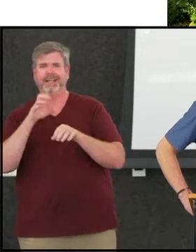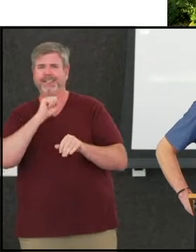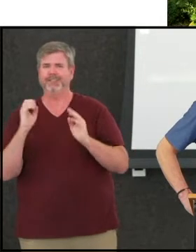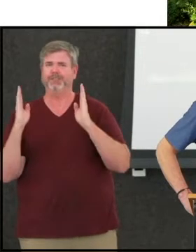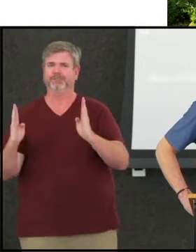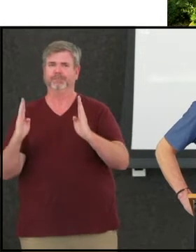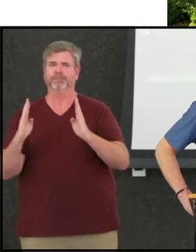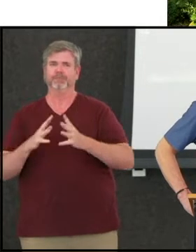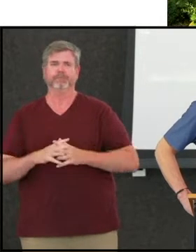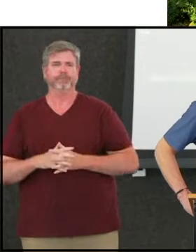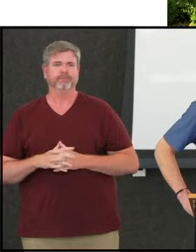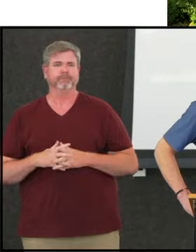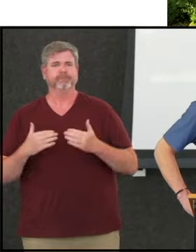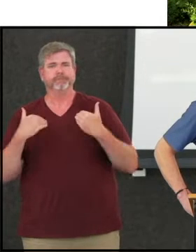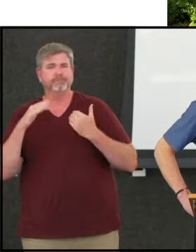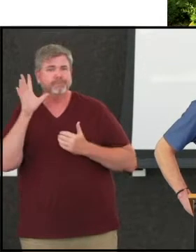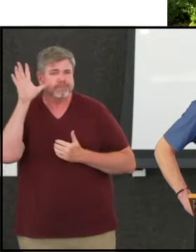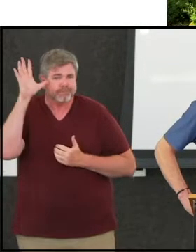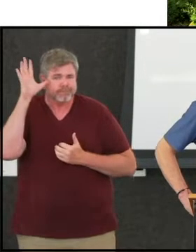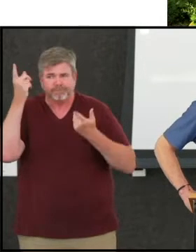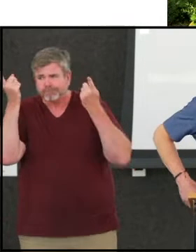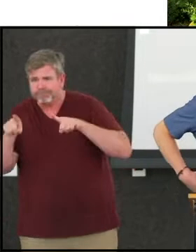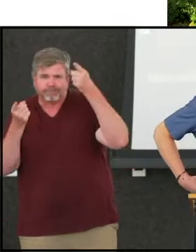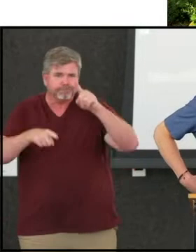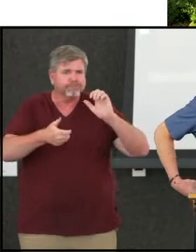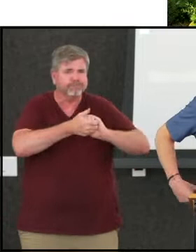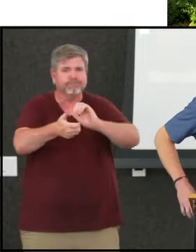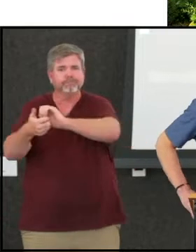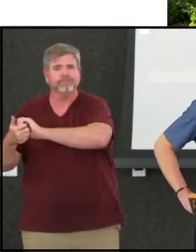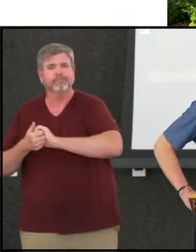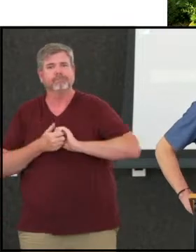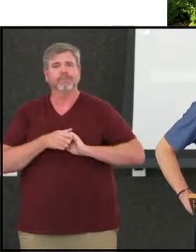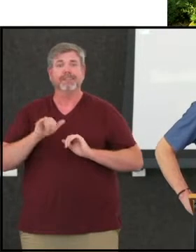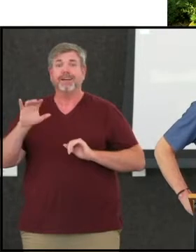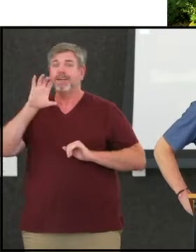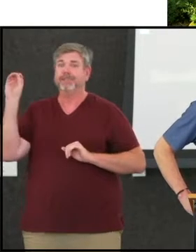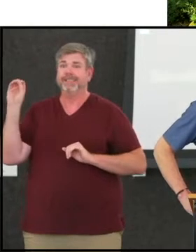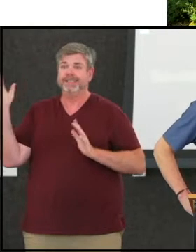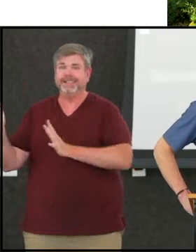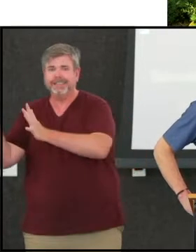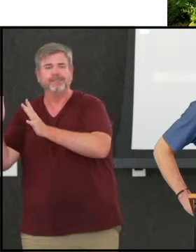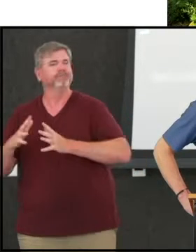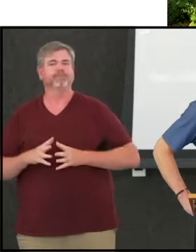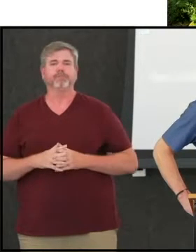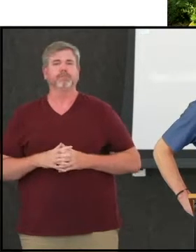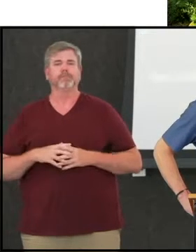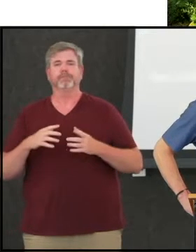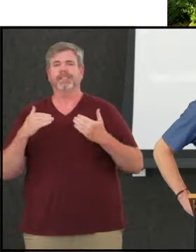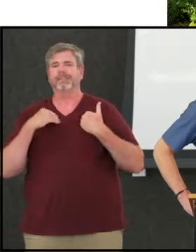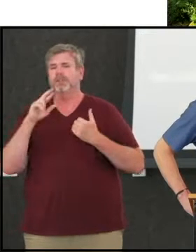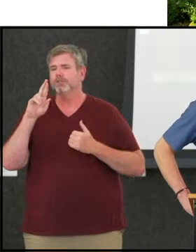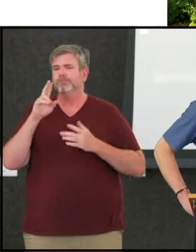big tech companies here in the Valley. And there are plenty of resources for you, not only today, that what you're going to learn, but others